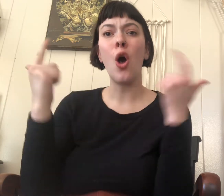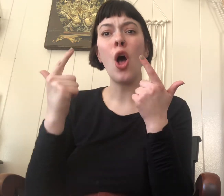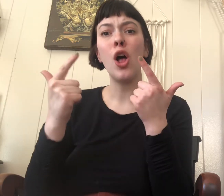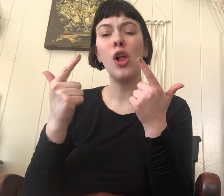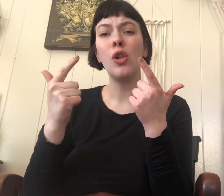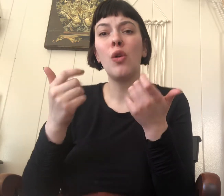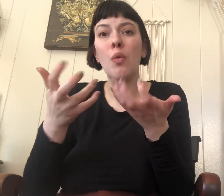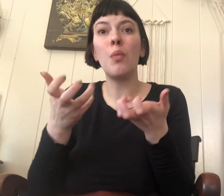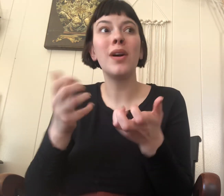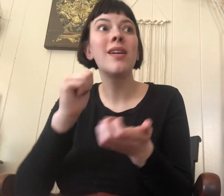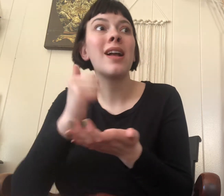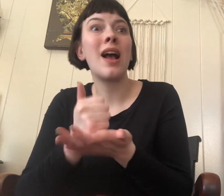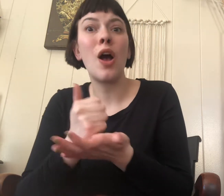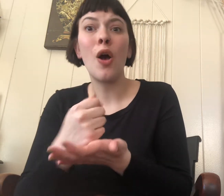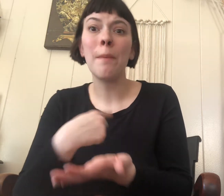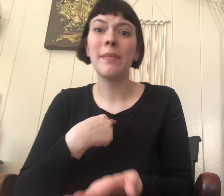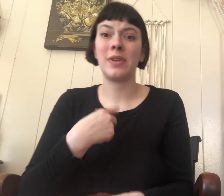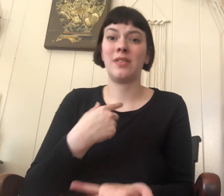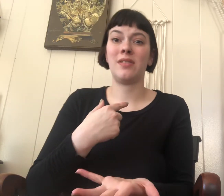will get through it, and you can get through it, and it's